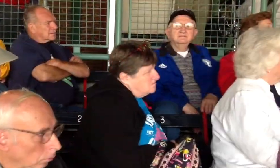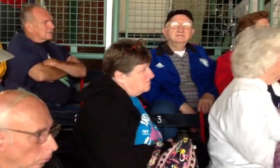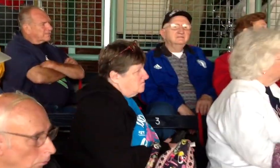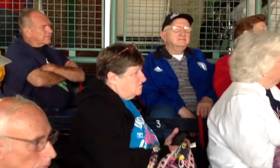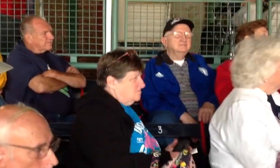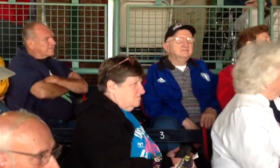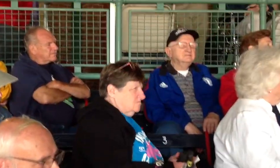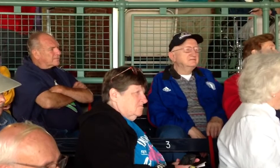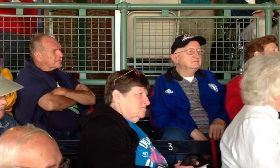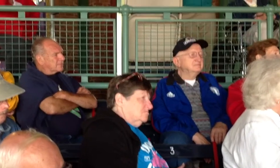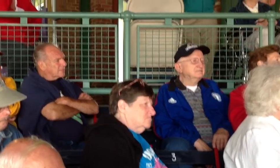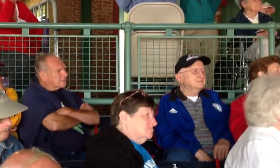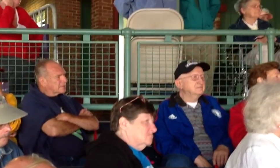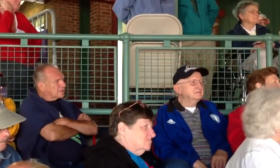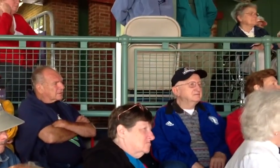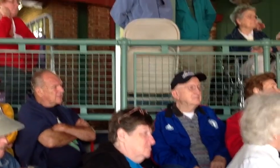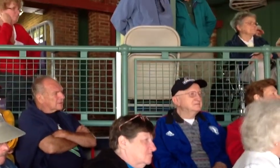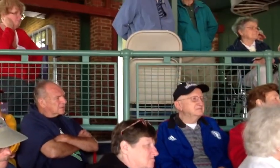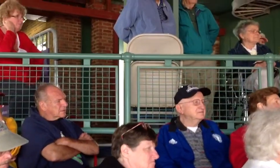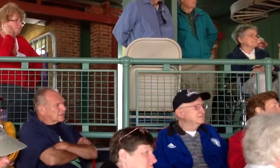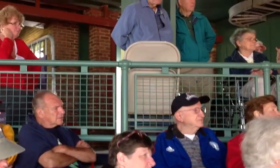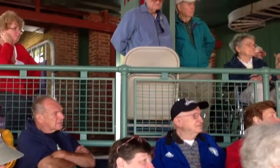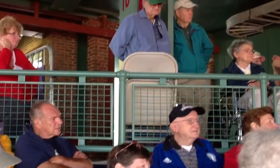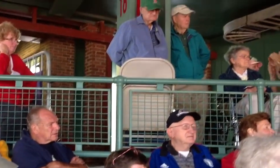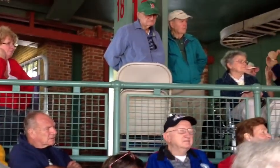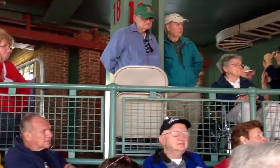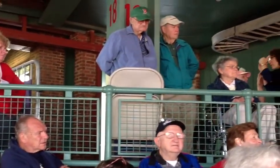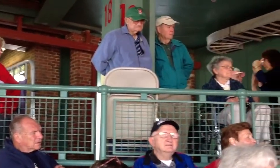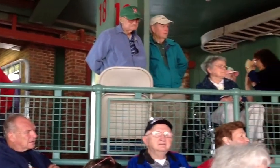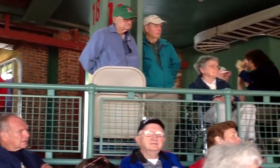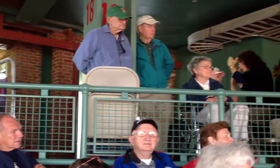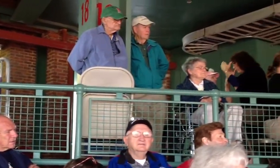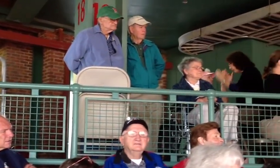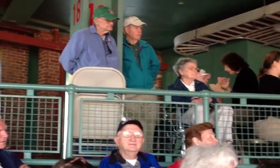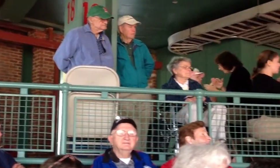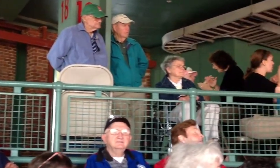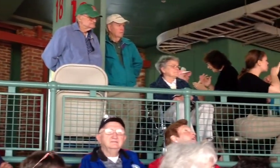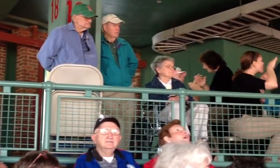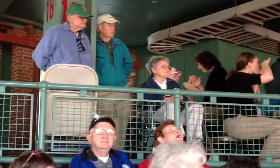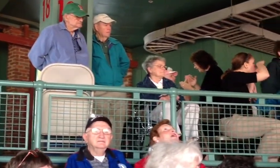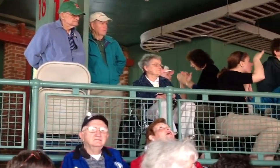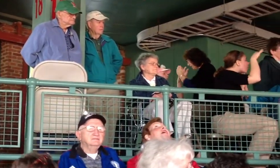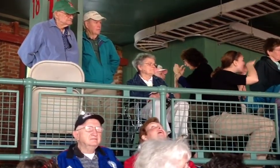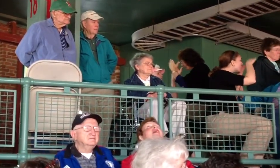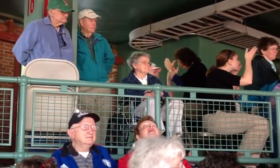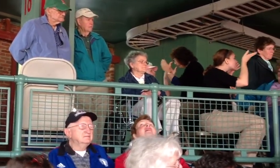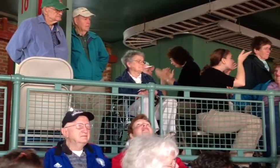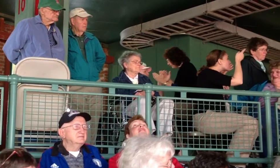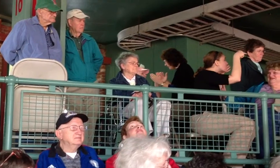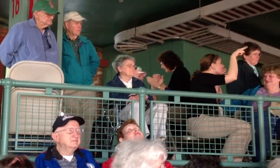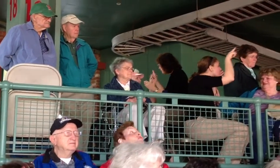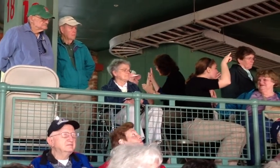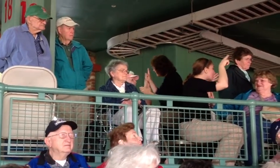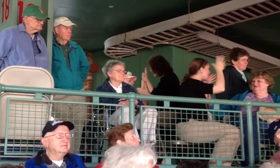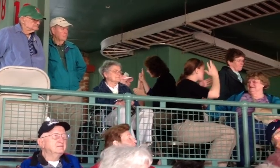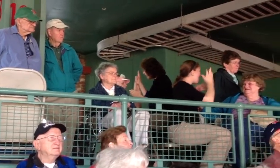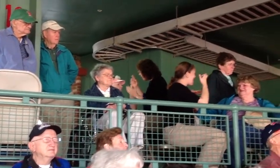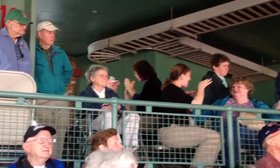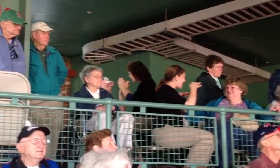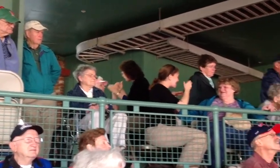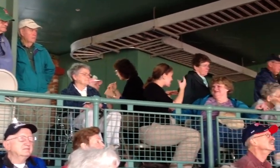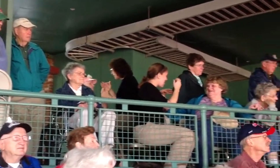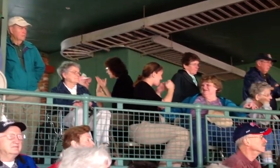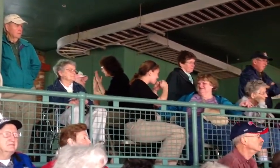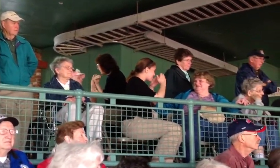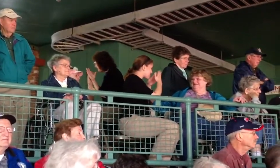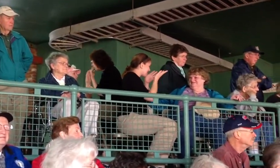he gave us this roof. This roof wasn't here when the ballpark was built in 1912. This roof